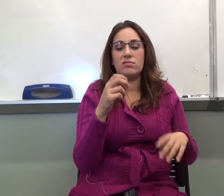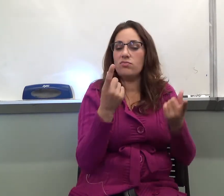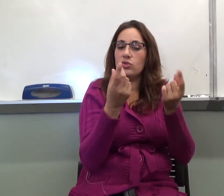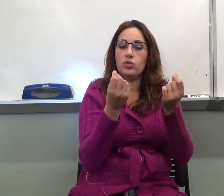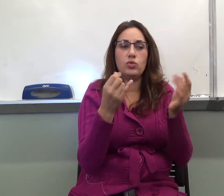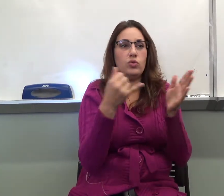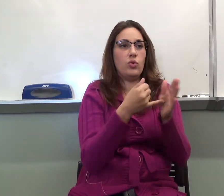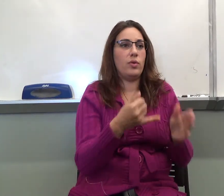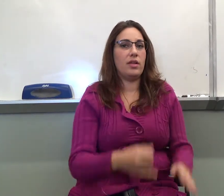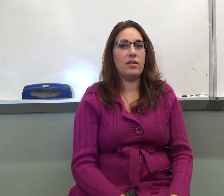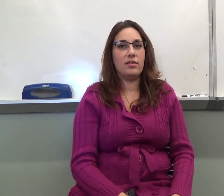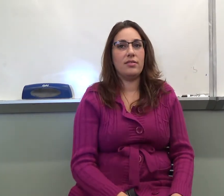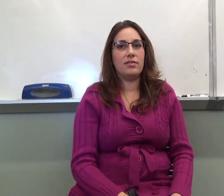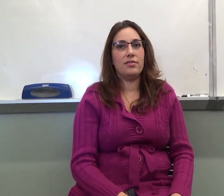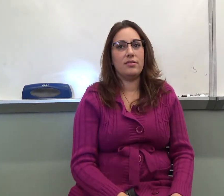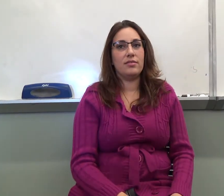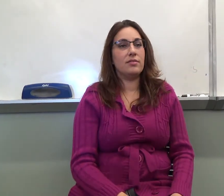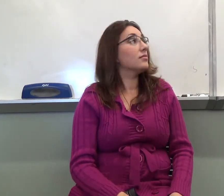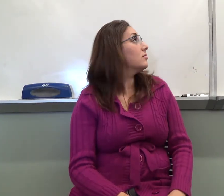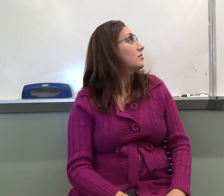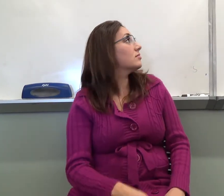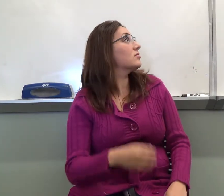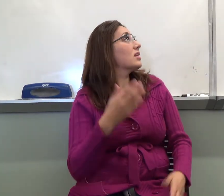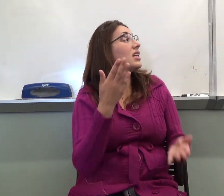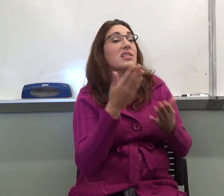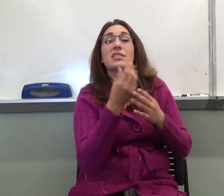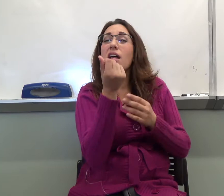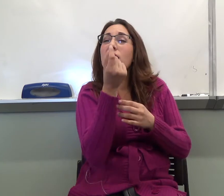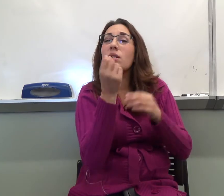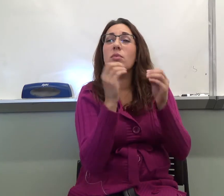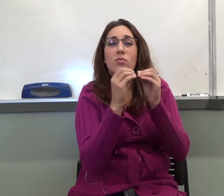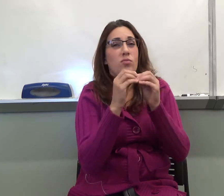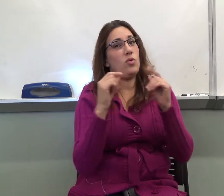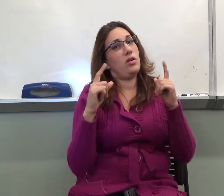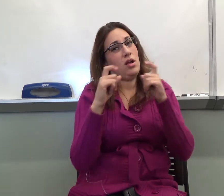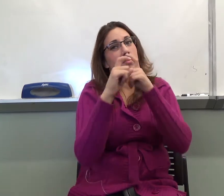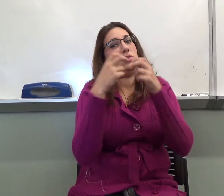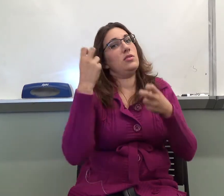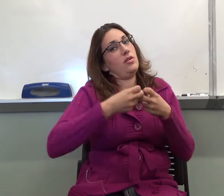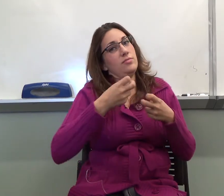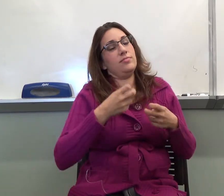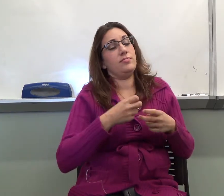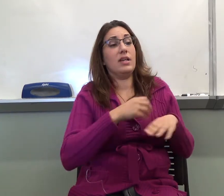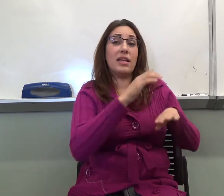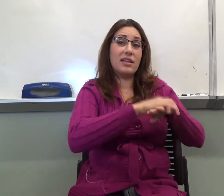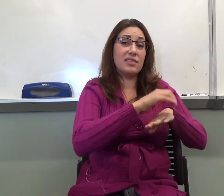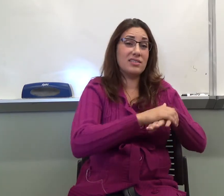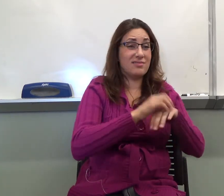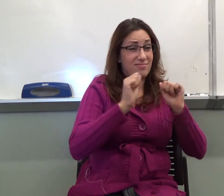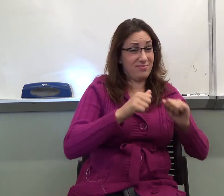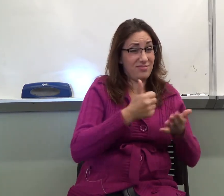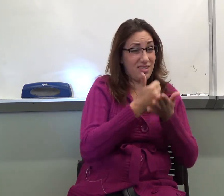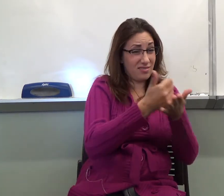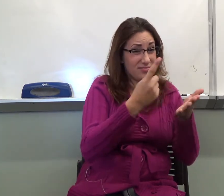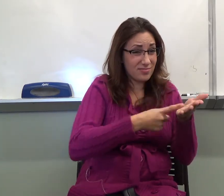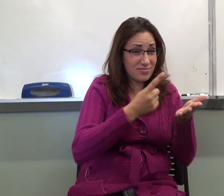Okay, now things are a little more complex. And English can help in some cases, but not in many.